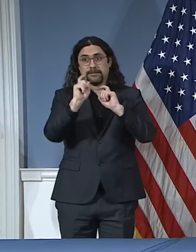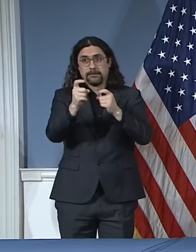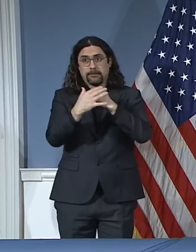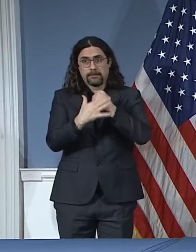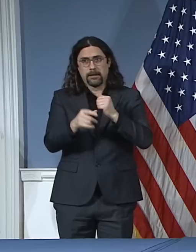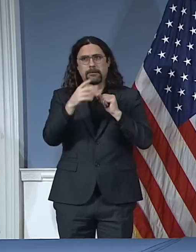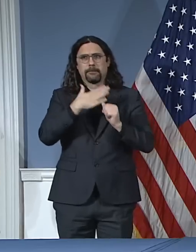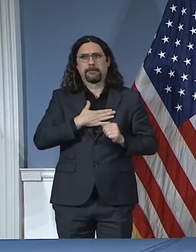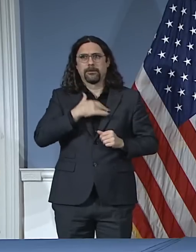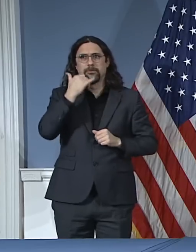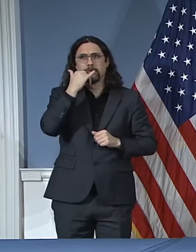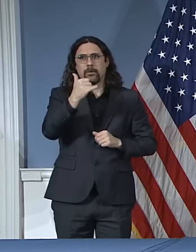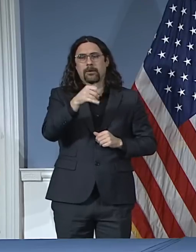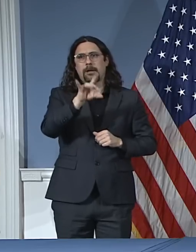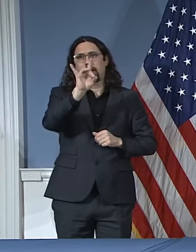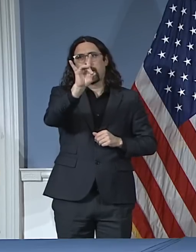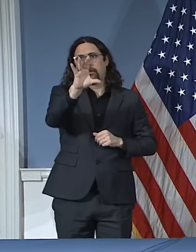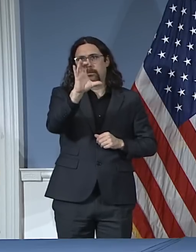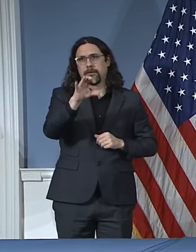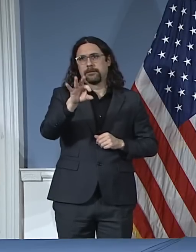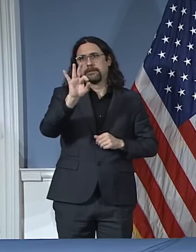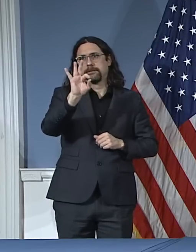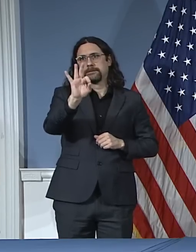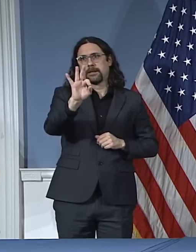800-933-2566. Again,